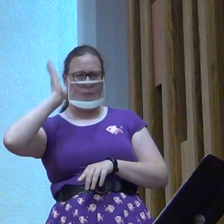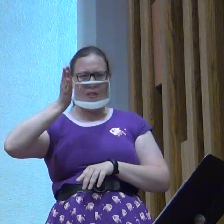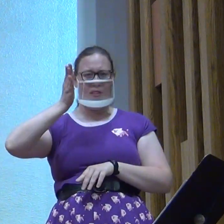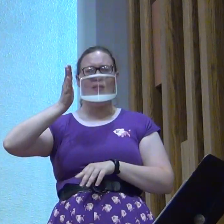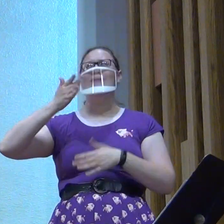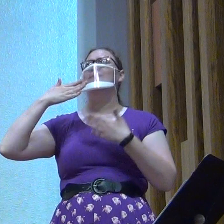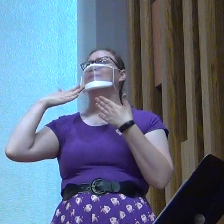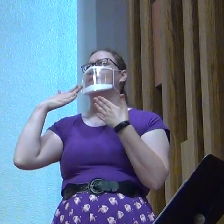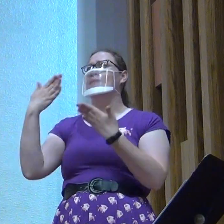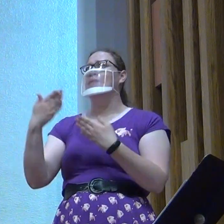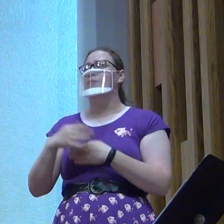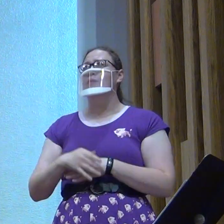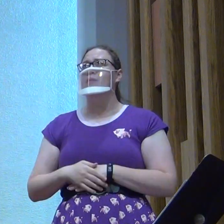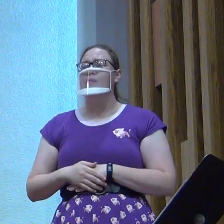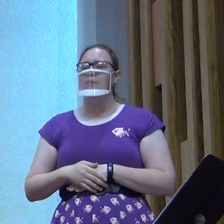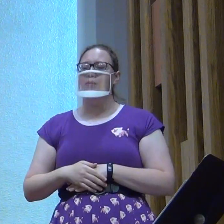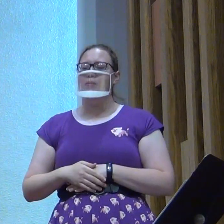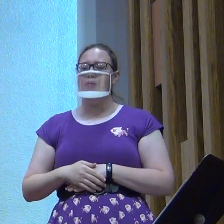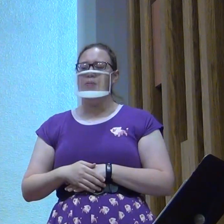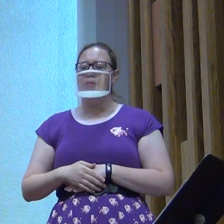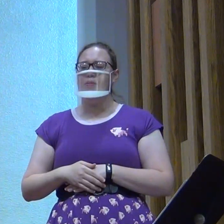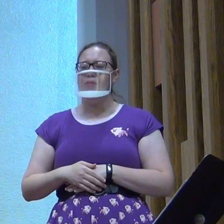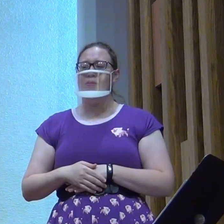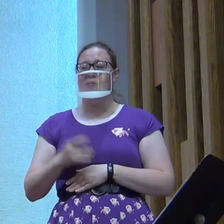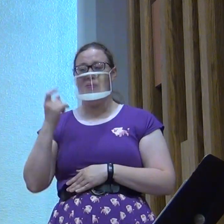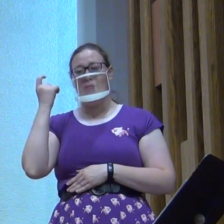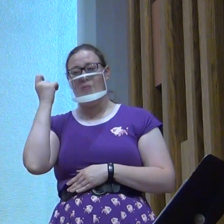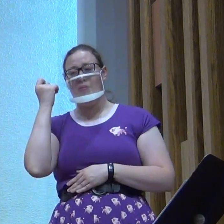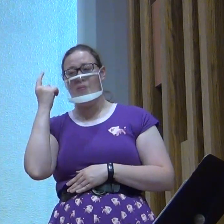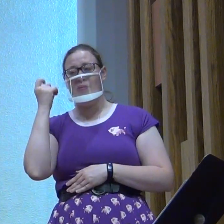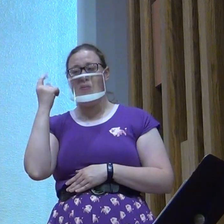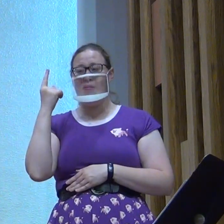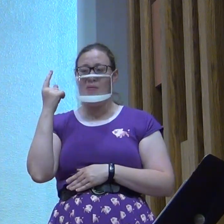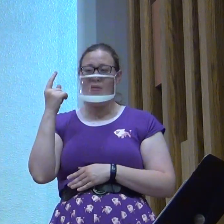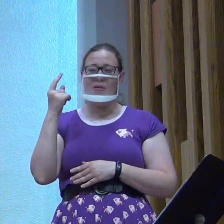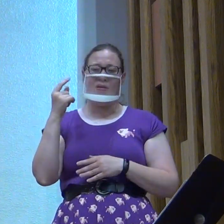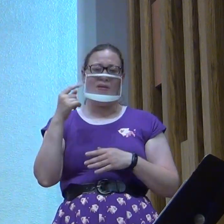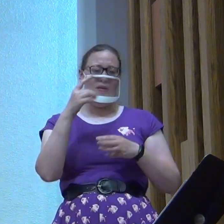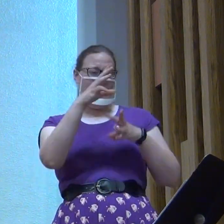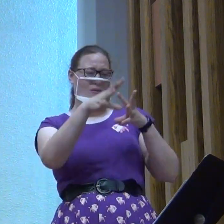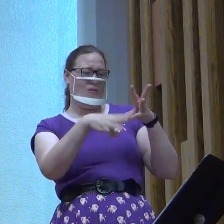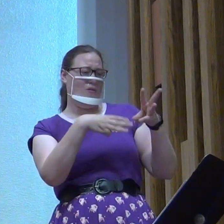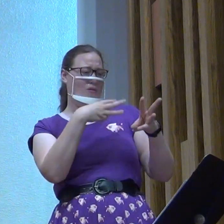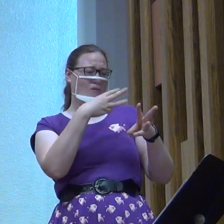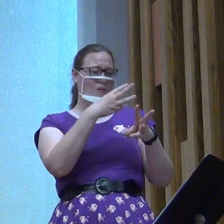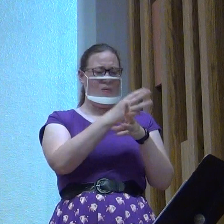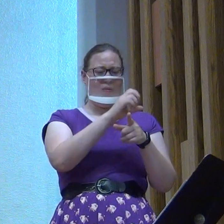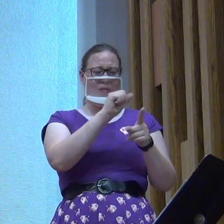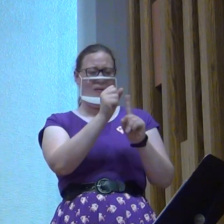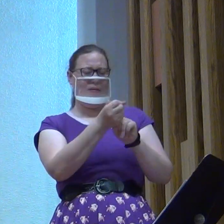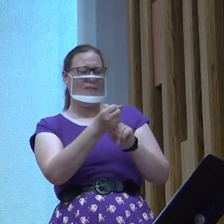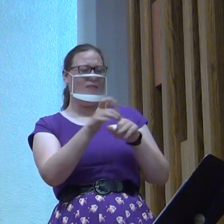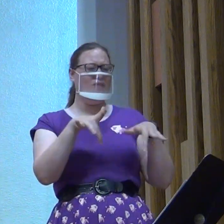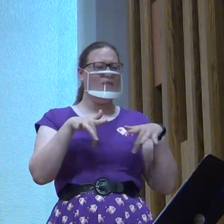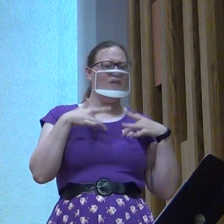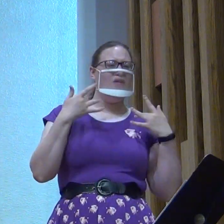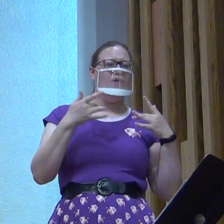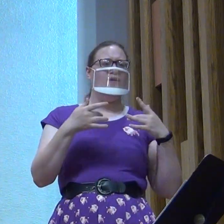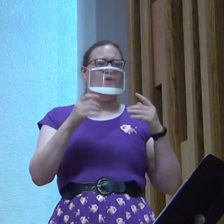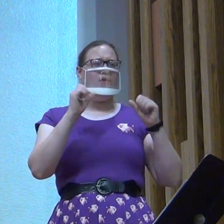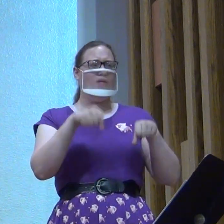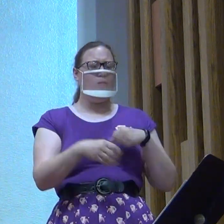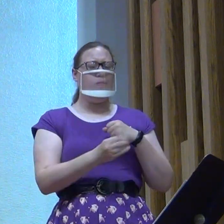These things would pretty easily consume us with worry if we had to bear them on our